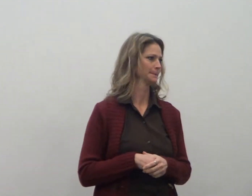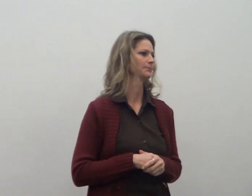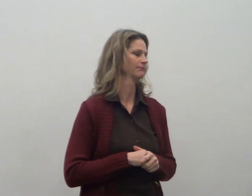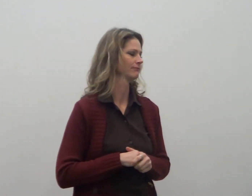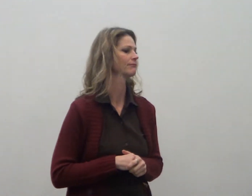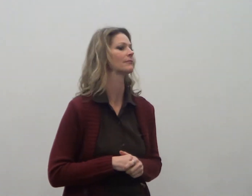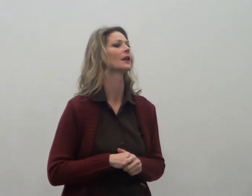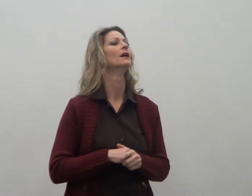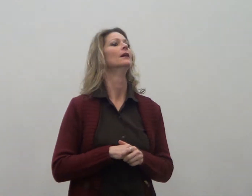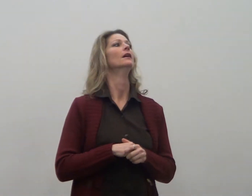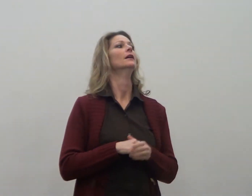Also in